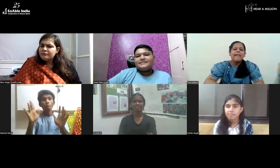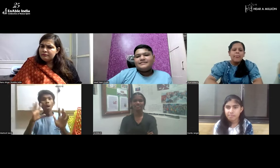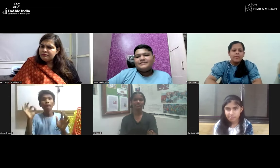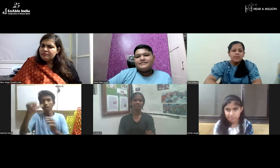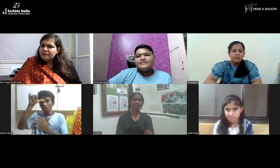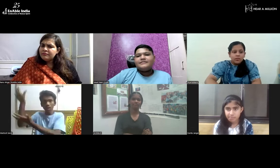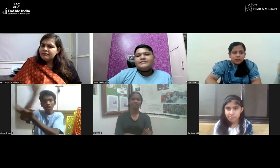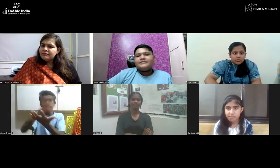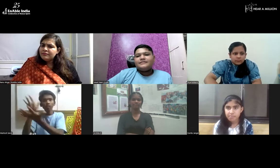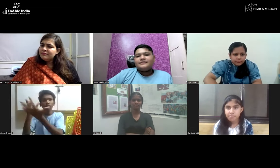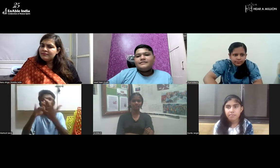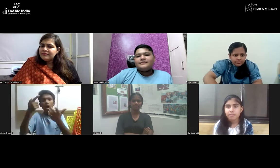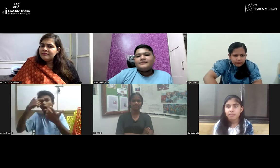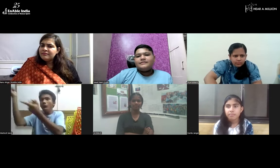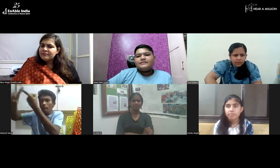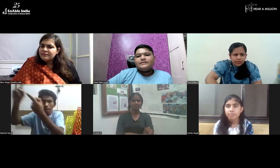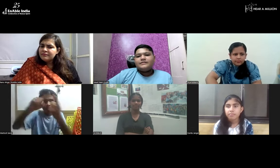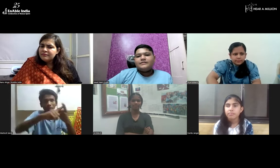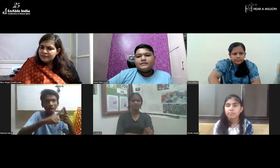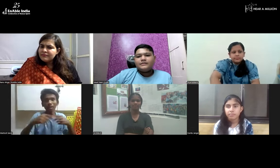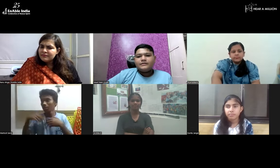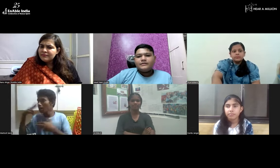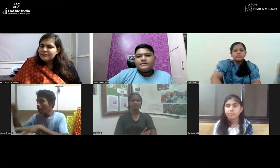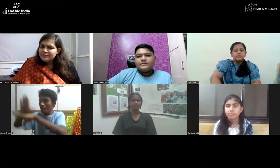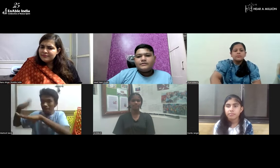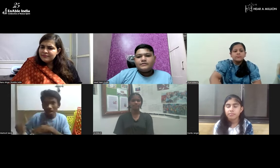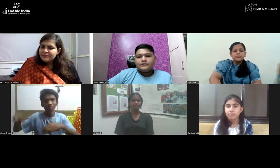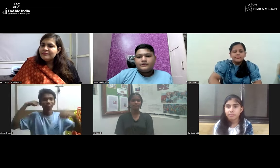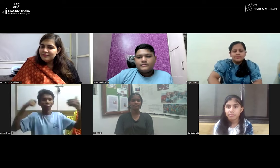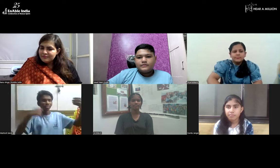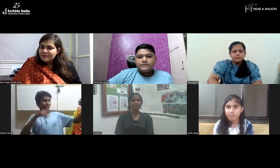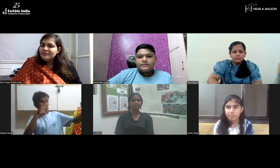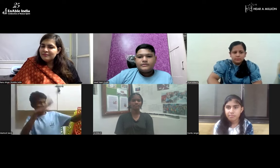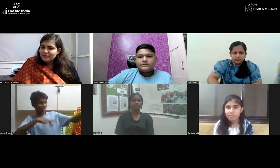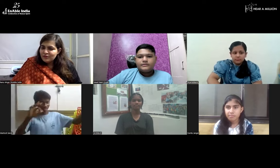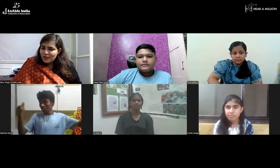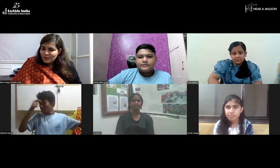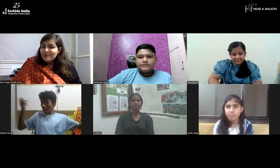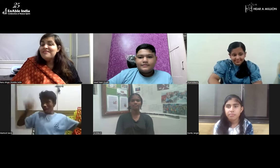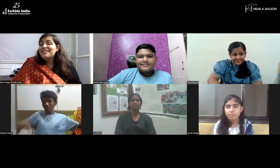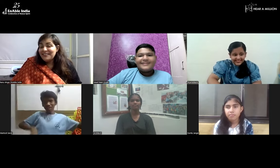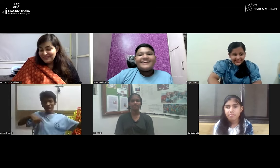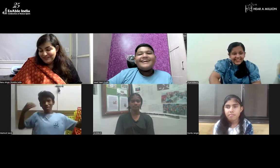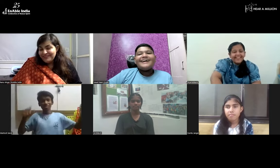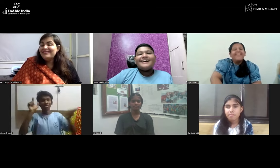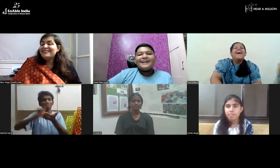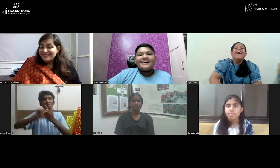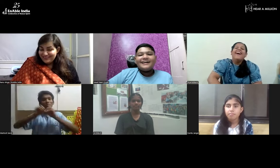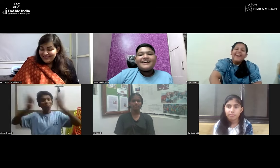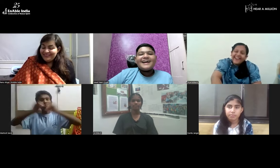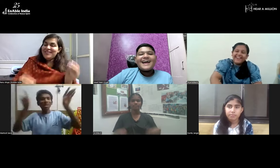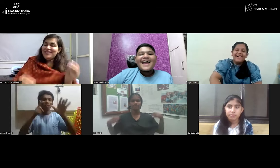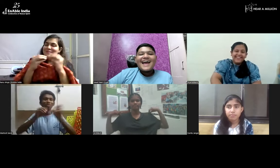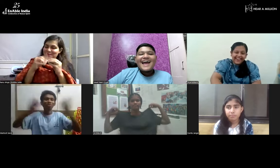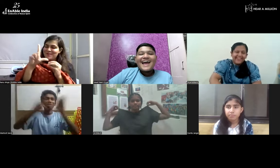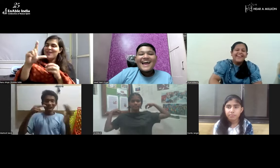you, teachers are also scolding you. So maybe you can have a discussion with the teacher so that your stress is less. So do not keep everything in your mind.